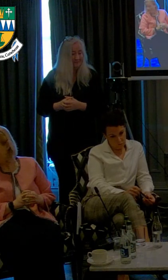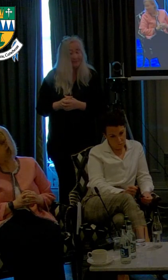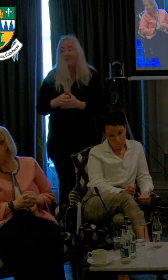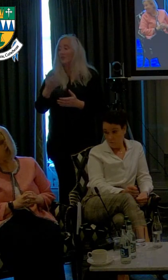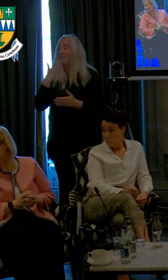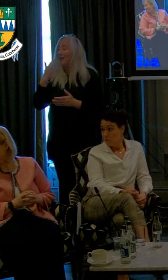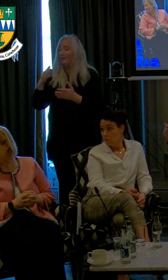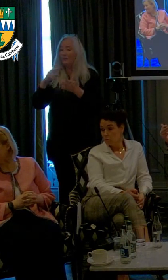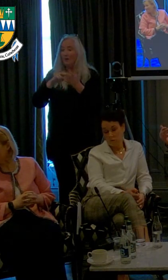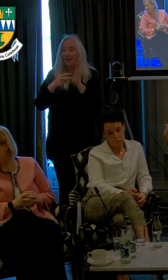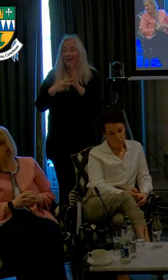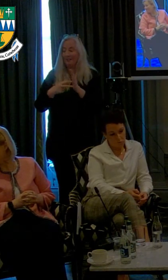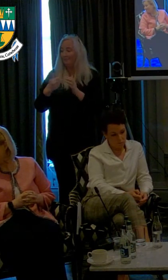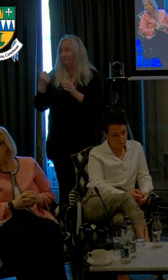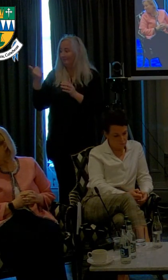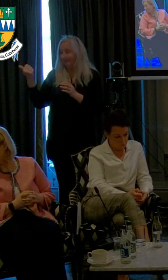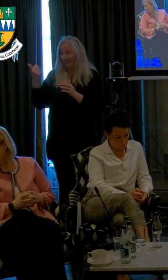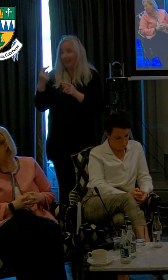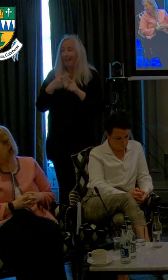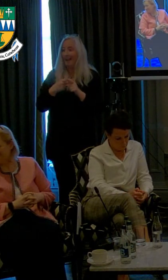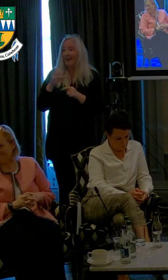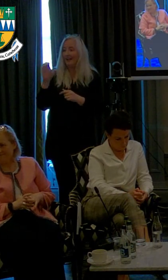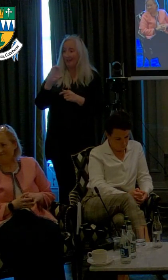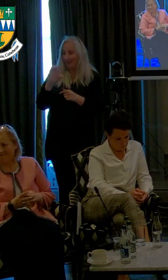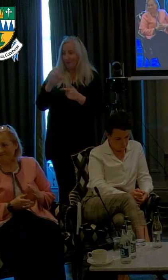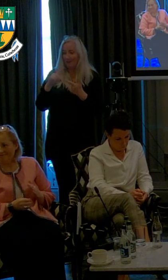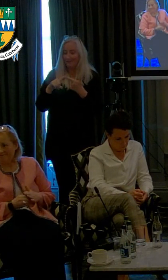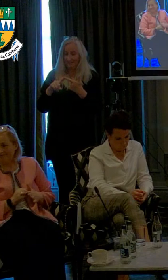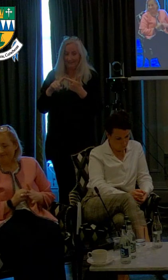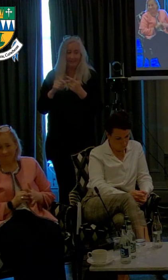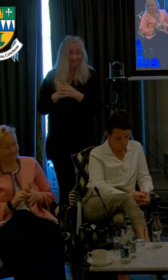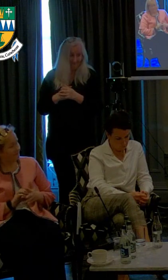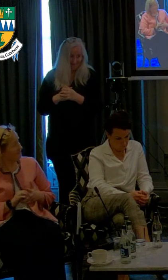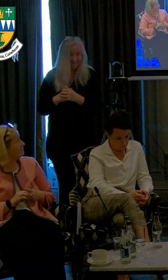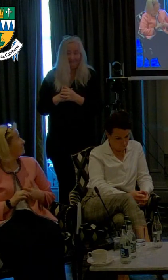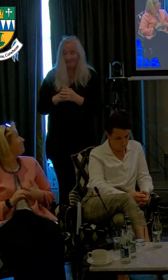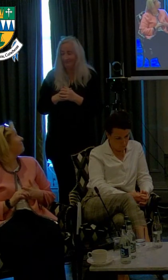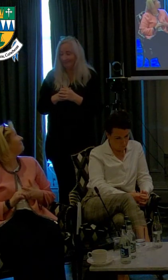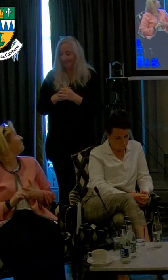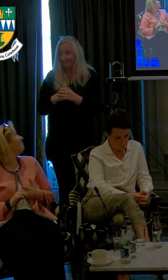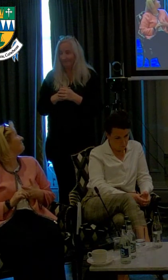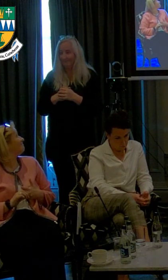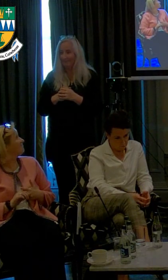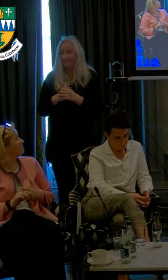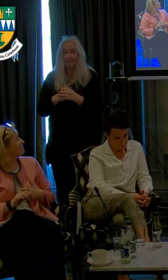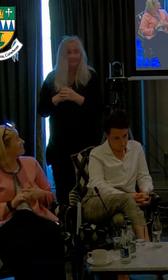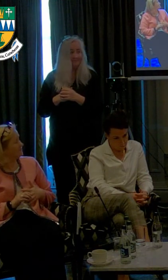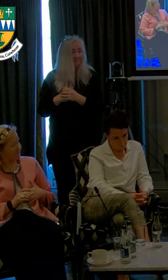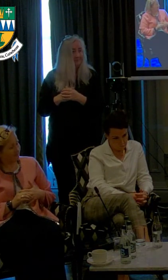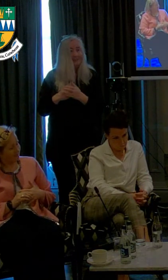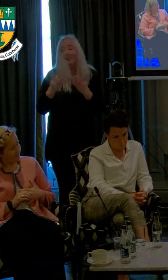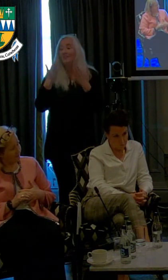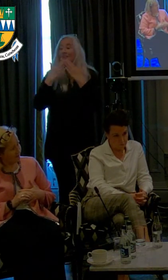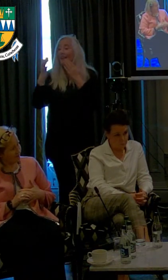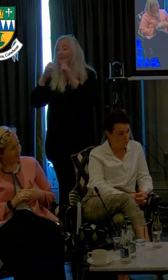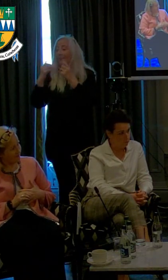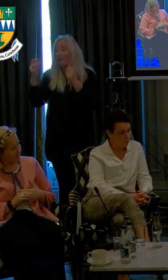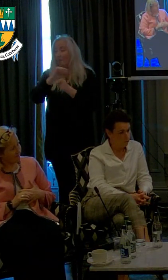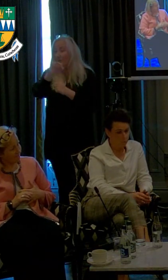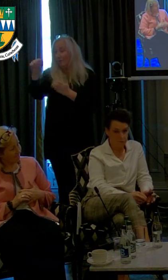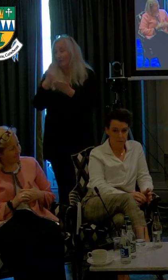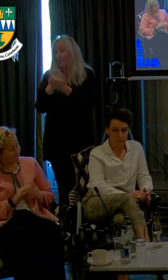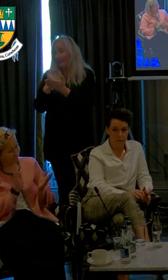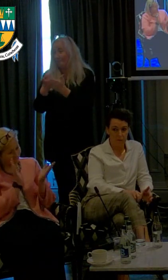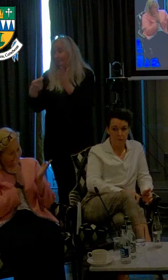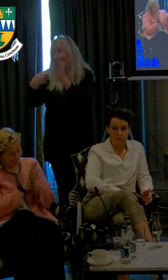or whatever from an IT perspective, to Catherine as whatever as well. So just to say thank you very much. And thanks to everyone for their time. So I'll hand over to Christy,